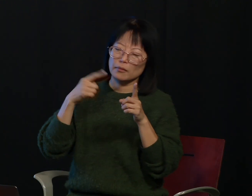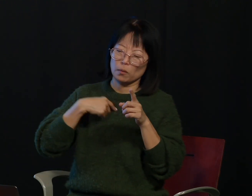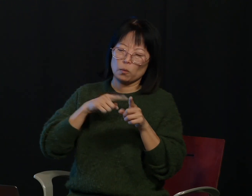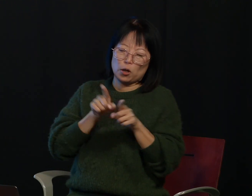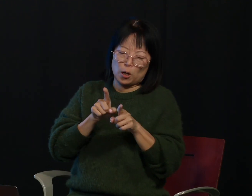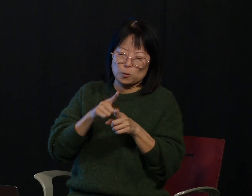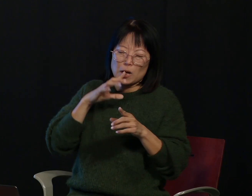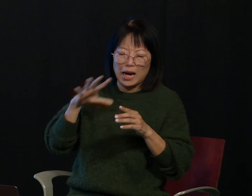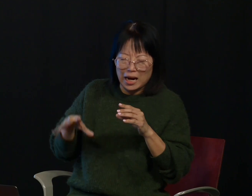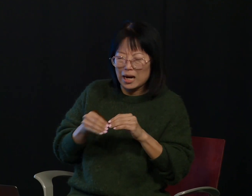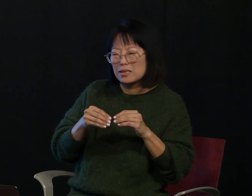We also